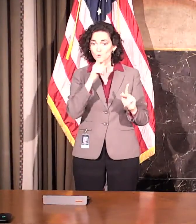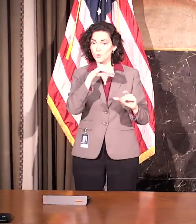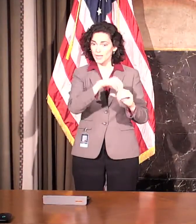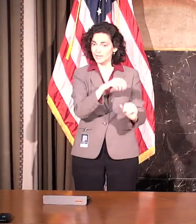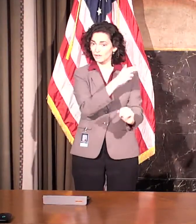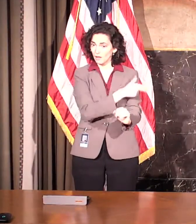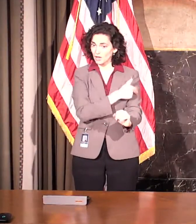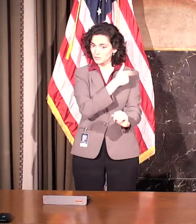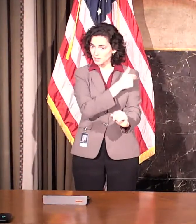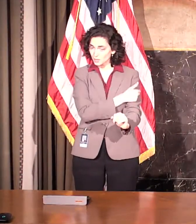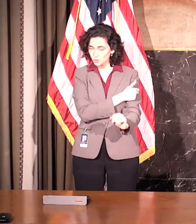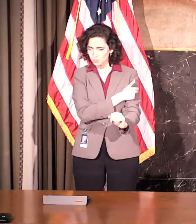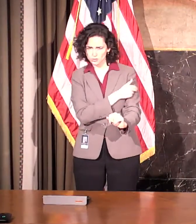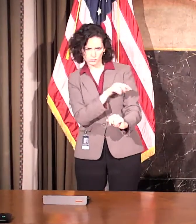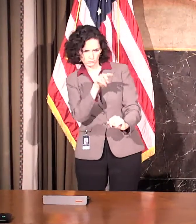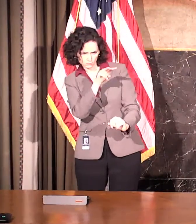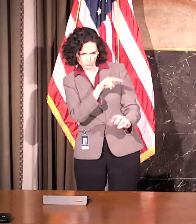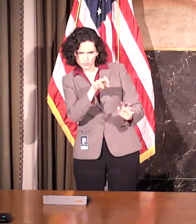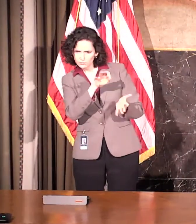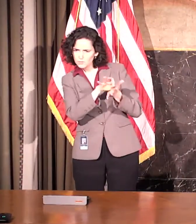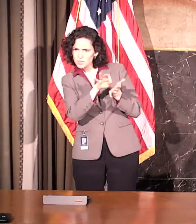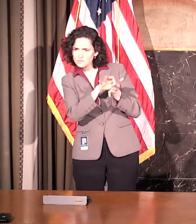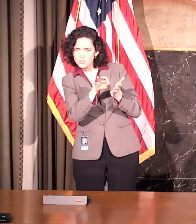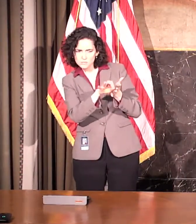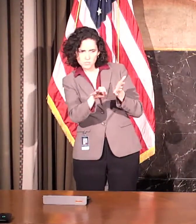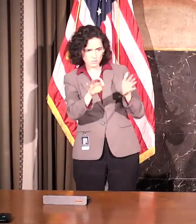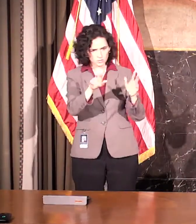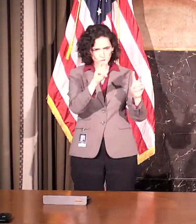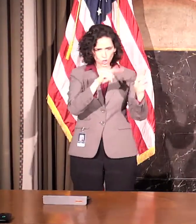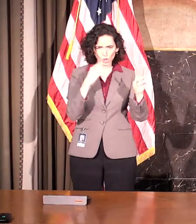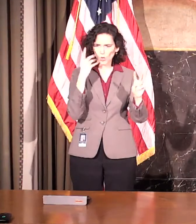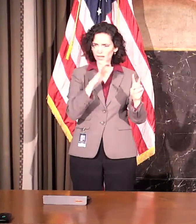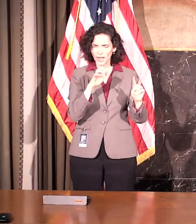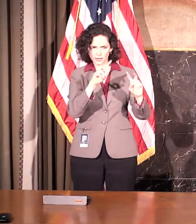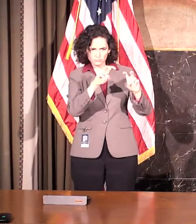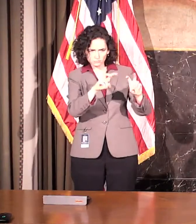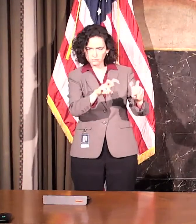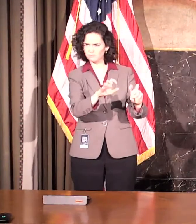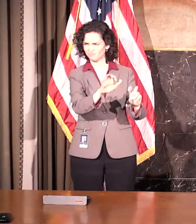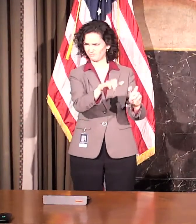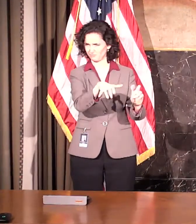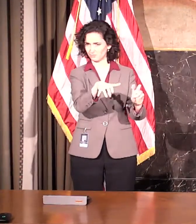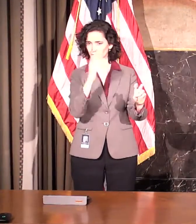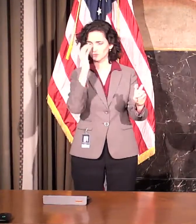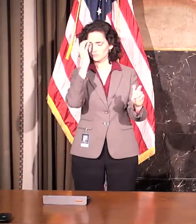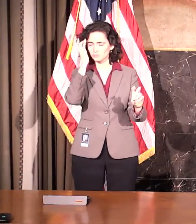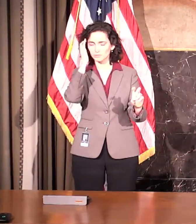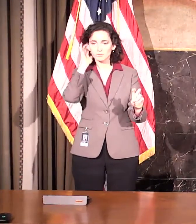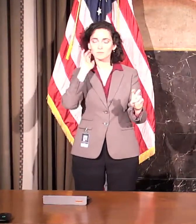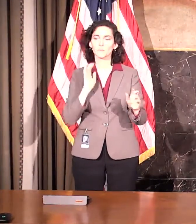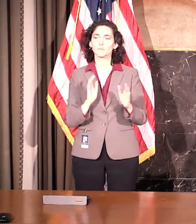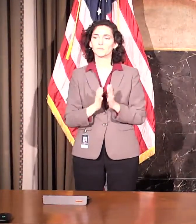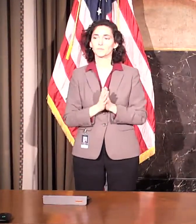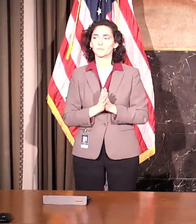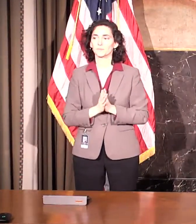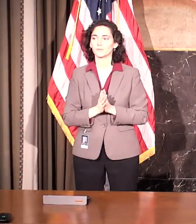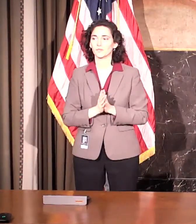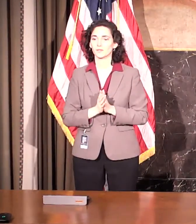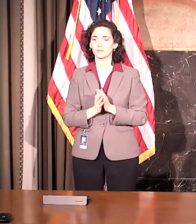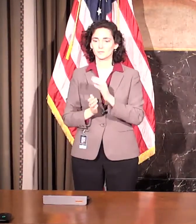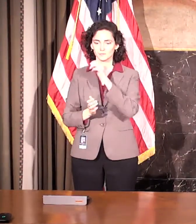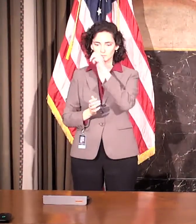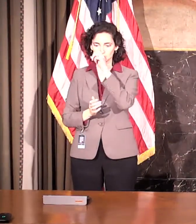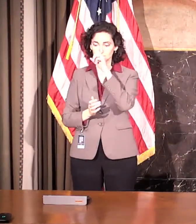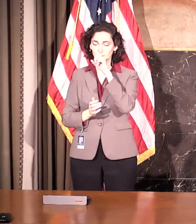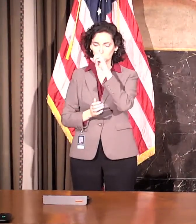at any given point in time, and really that COVID patient census has